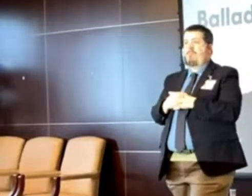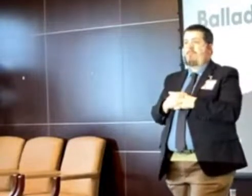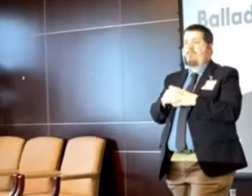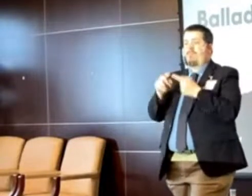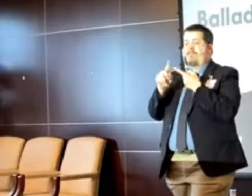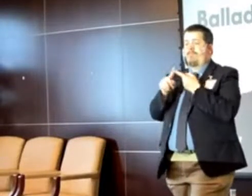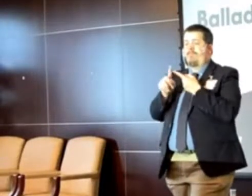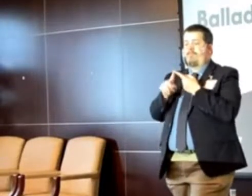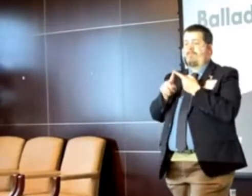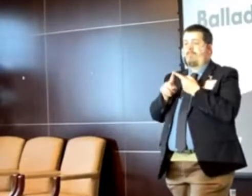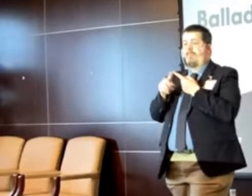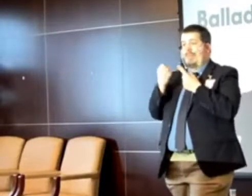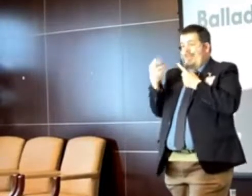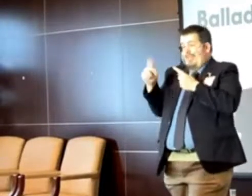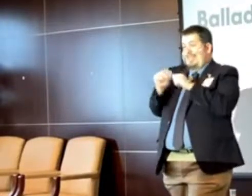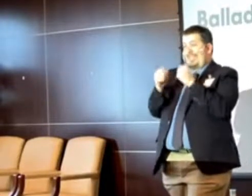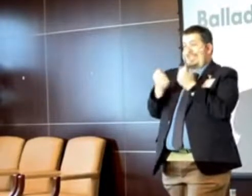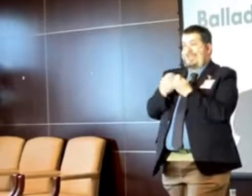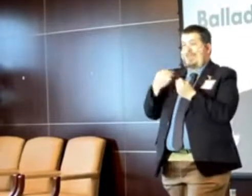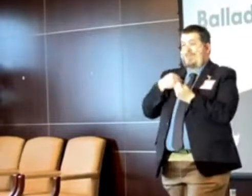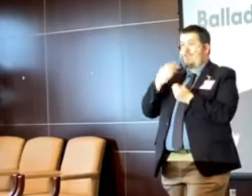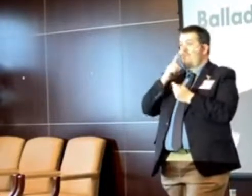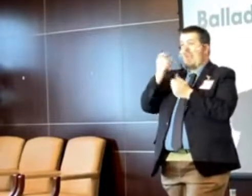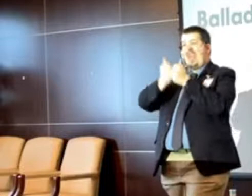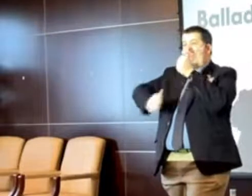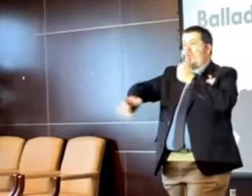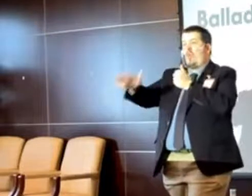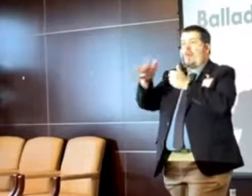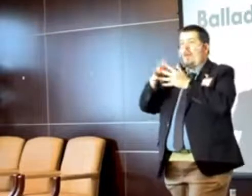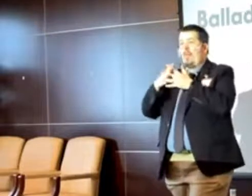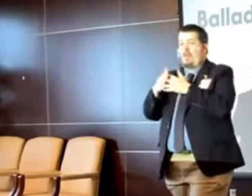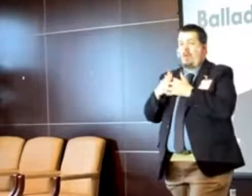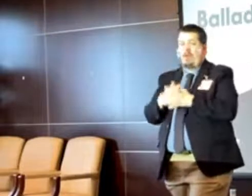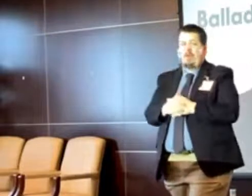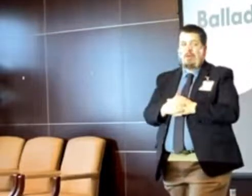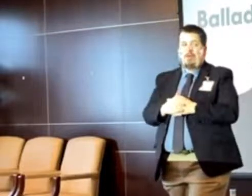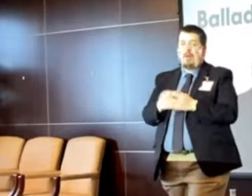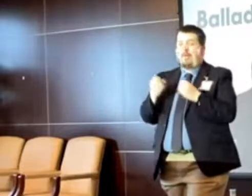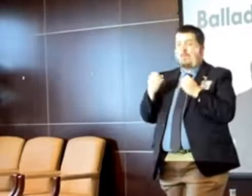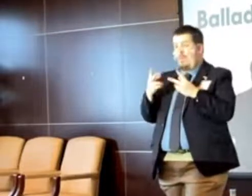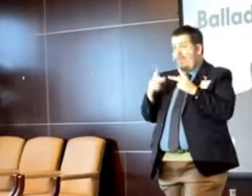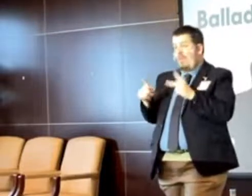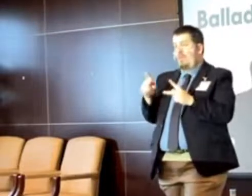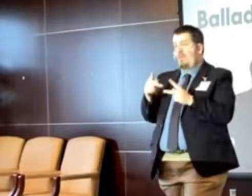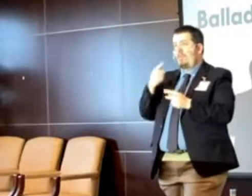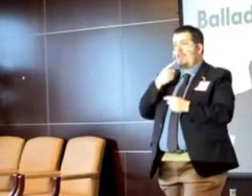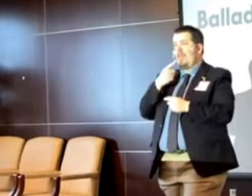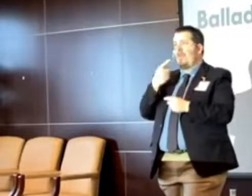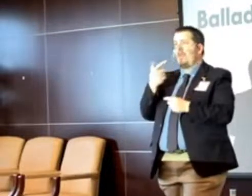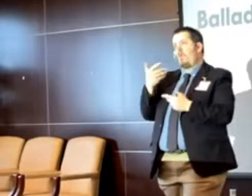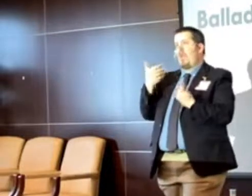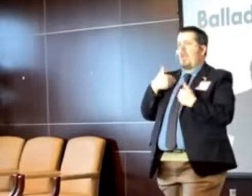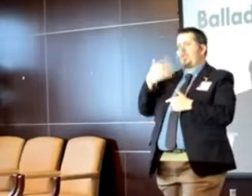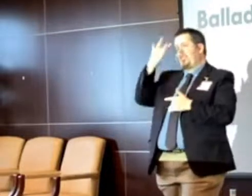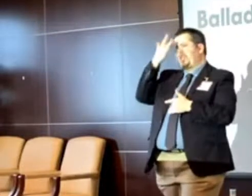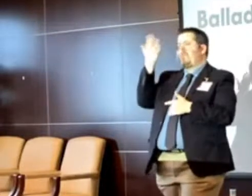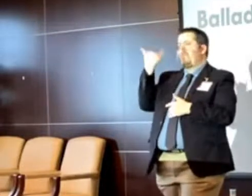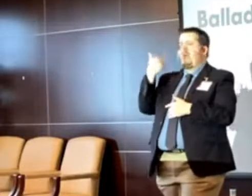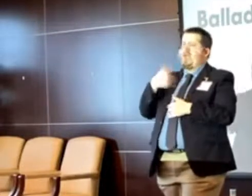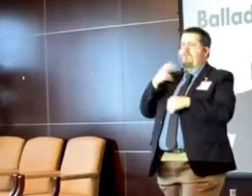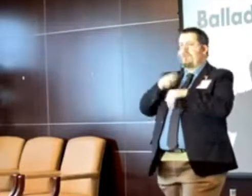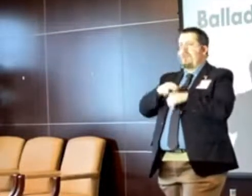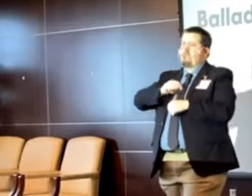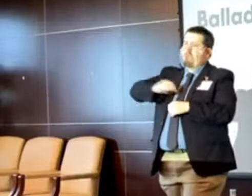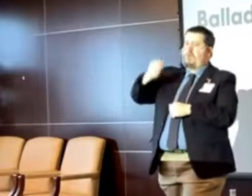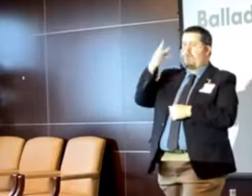Number one, a lot of team members, and this is true everywhere in the country, a lot of people say, well, I've had it, and so I have natural immunity.